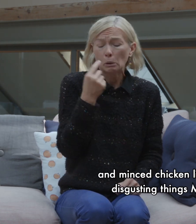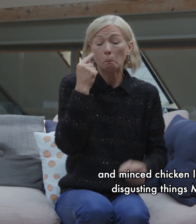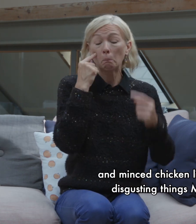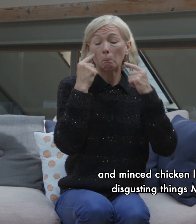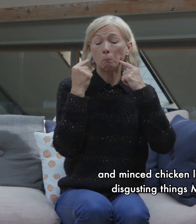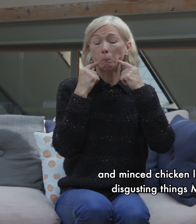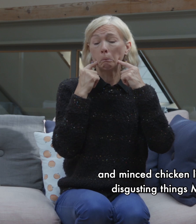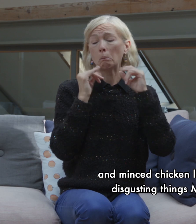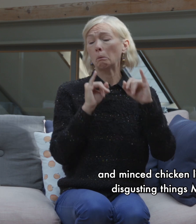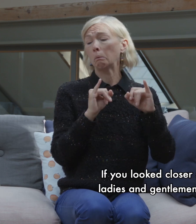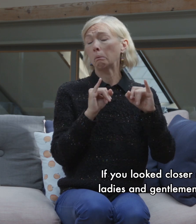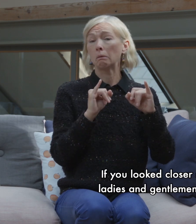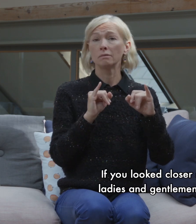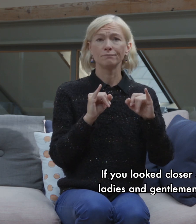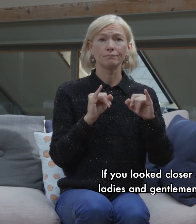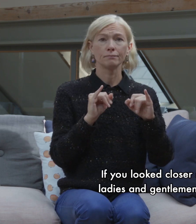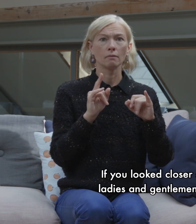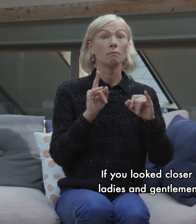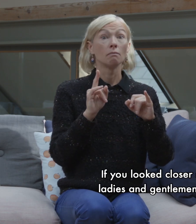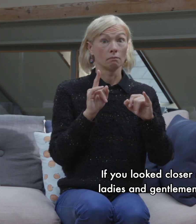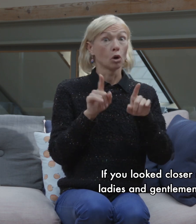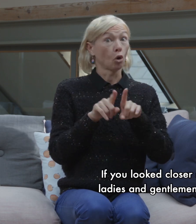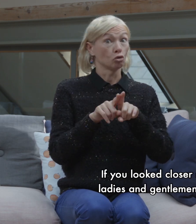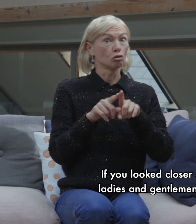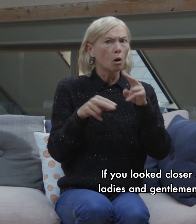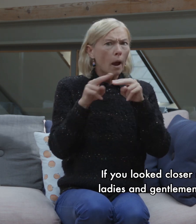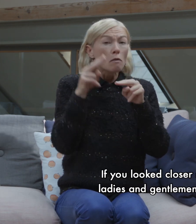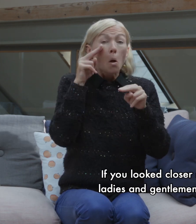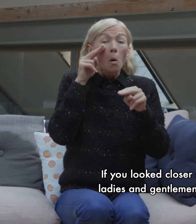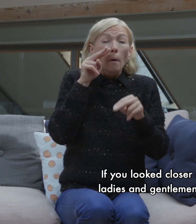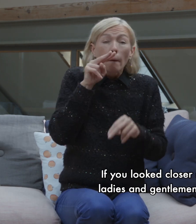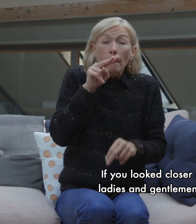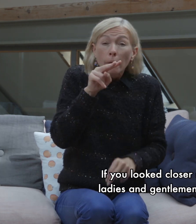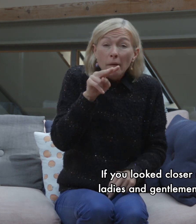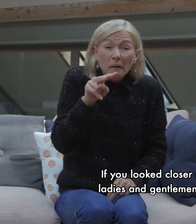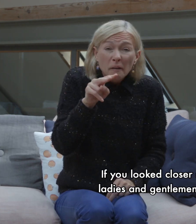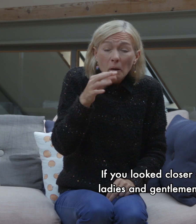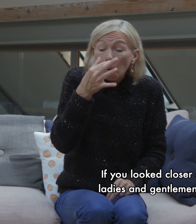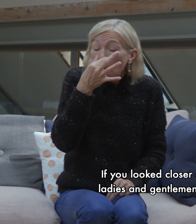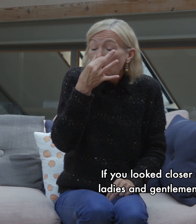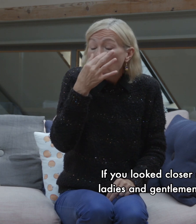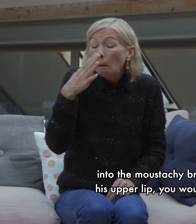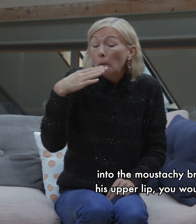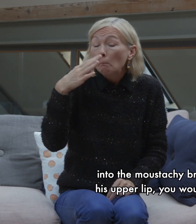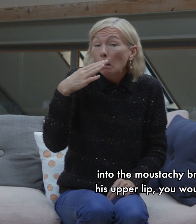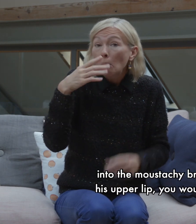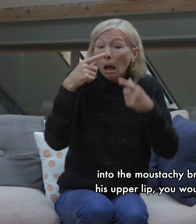to eat. If you looked closer still, hold your noses, ladies and gentlemen, if you peered deep into the